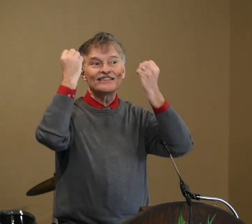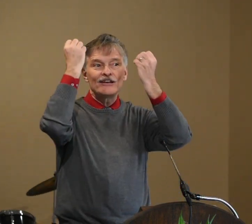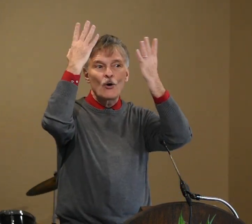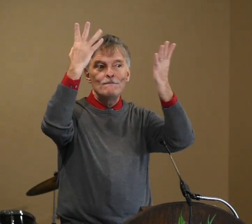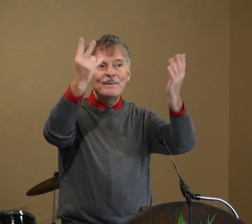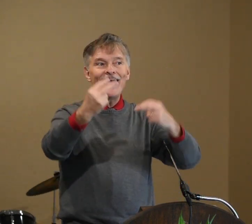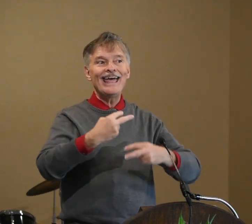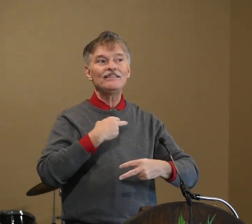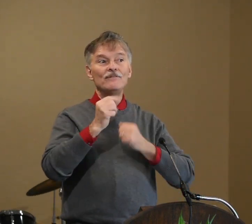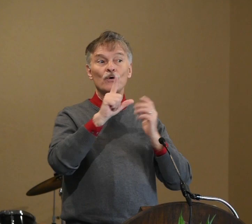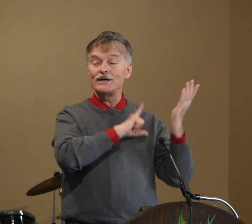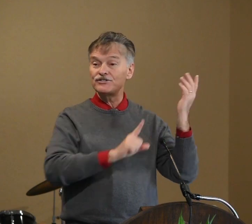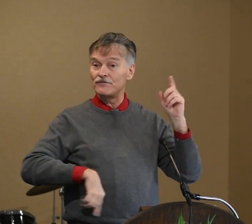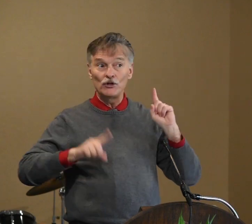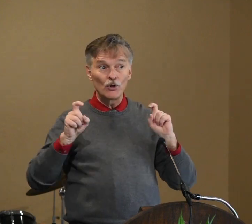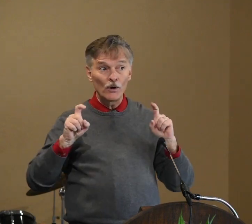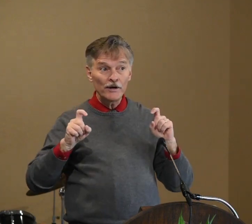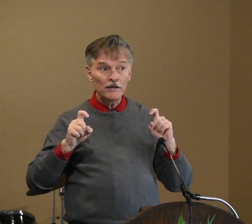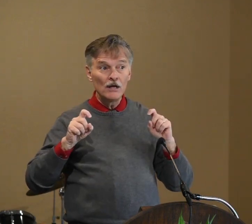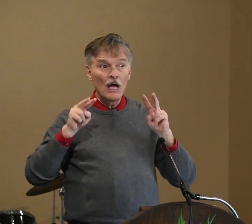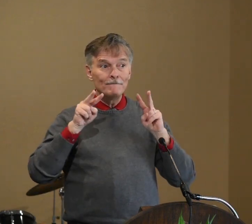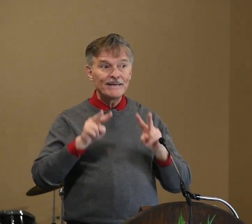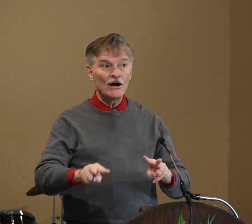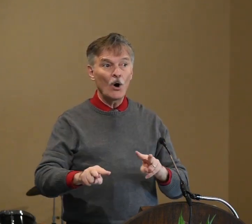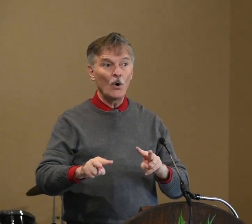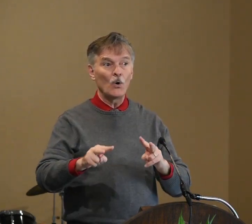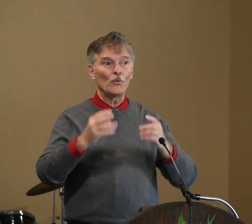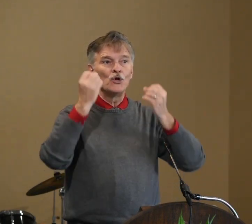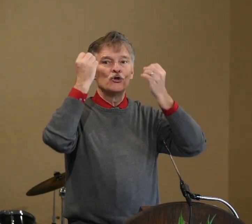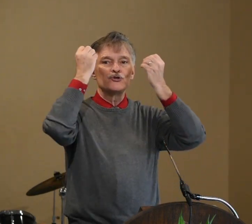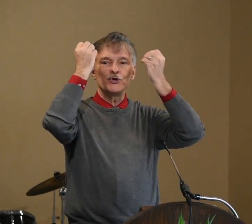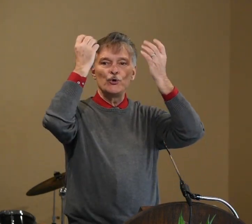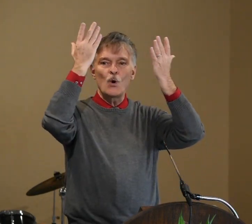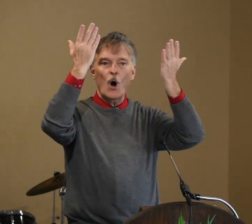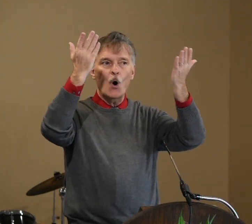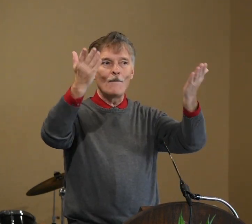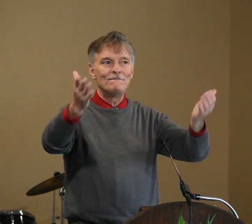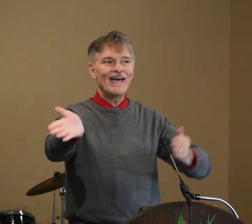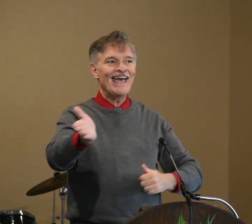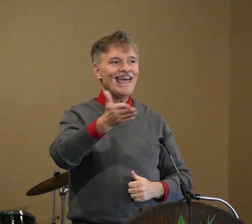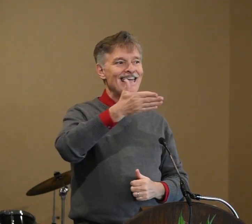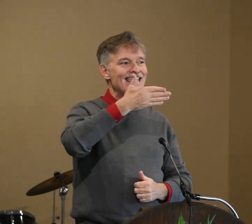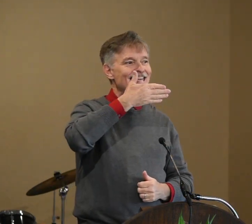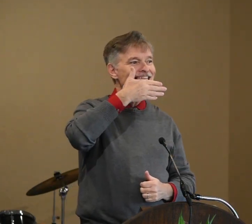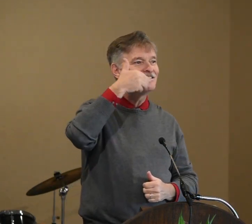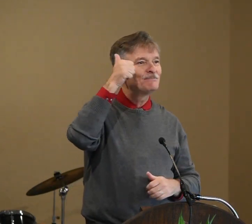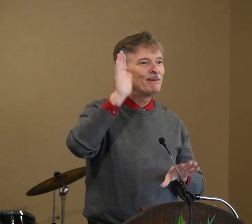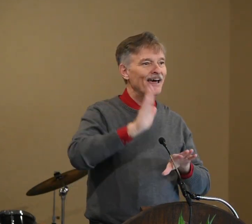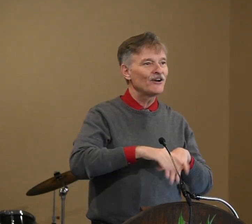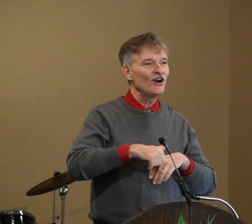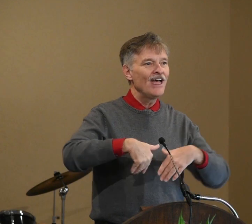in obeying the voice of the Lord? Behold, to obey is better